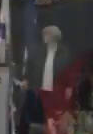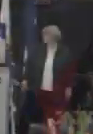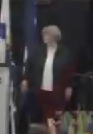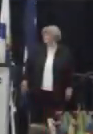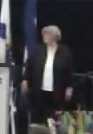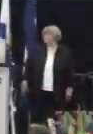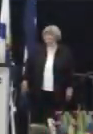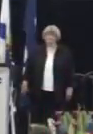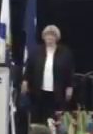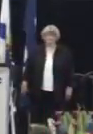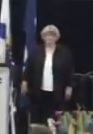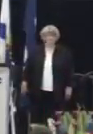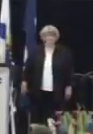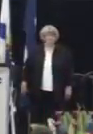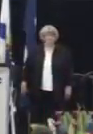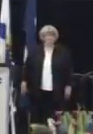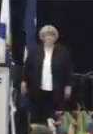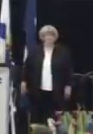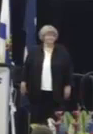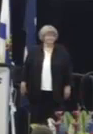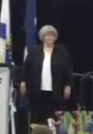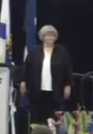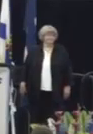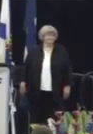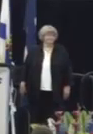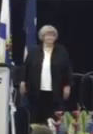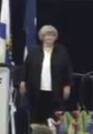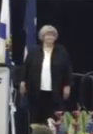We gather together,